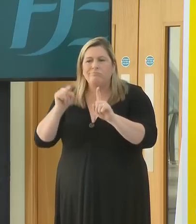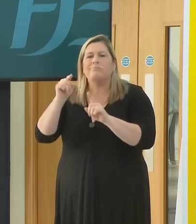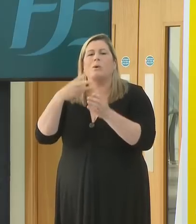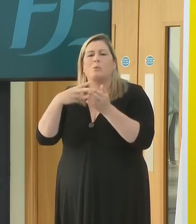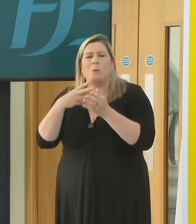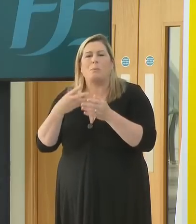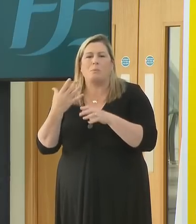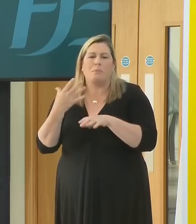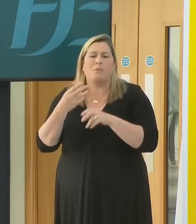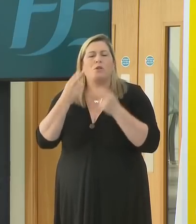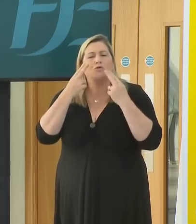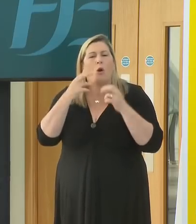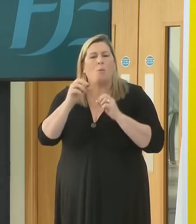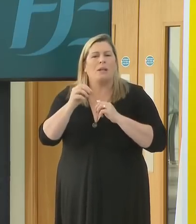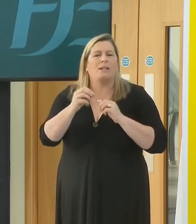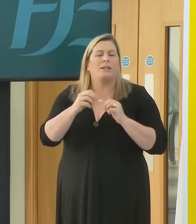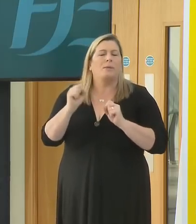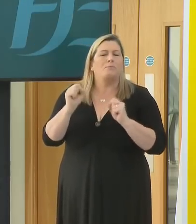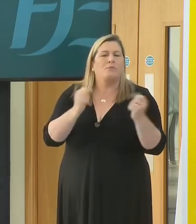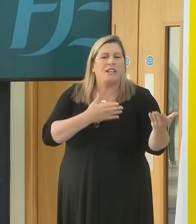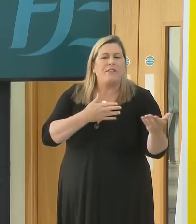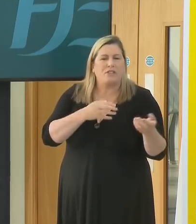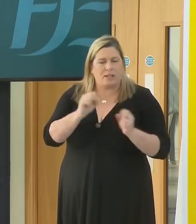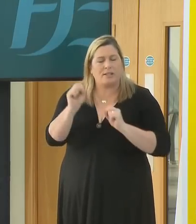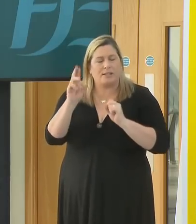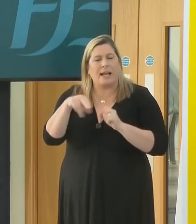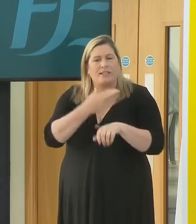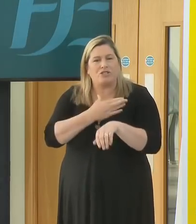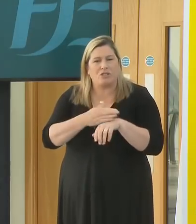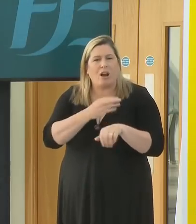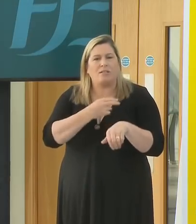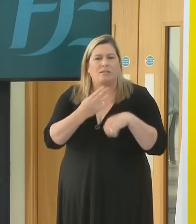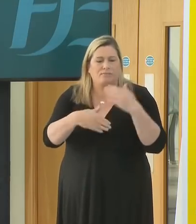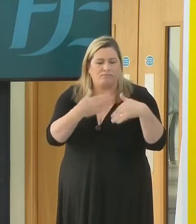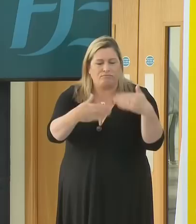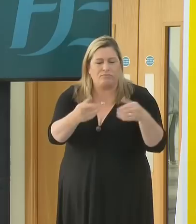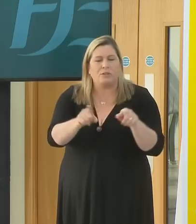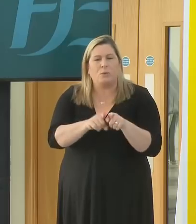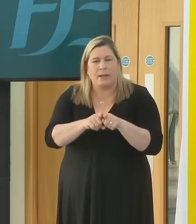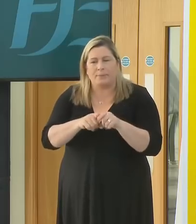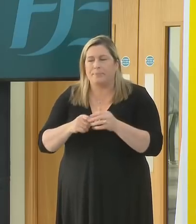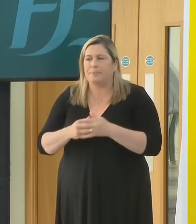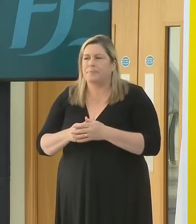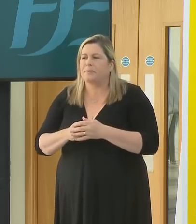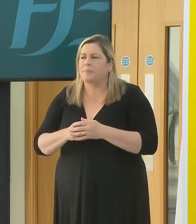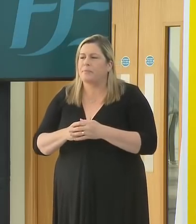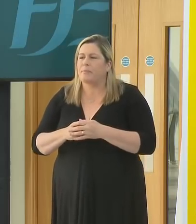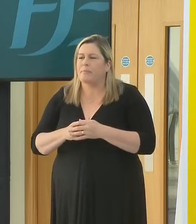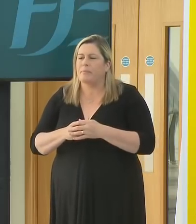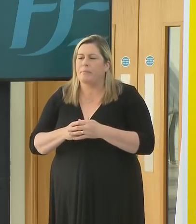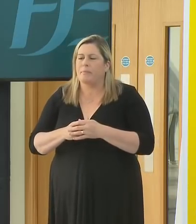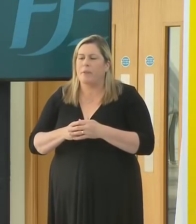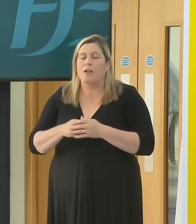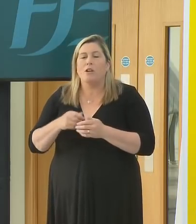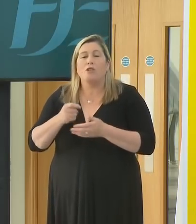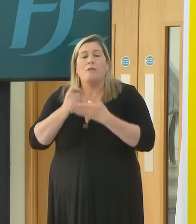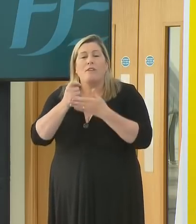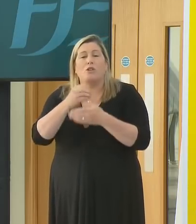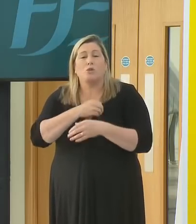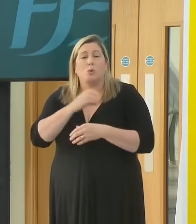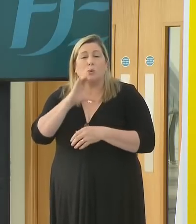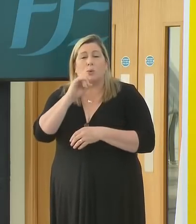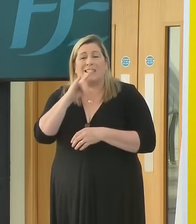provision. In terms then of self-isolation, we continue to receive referrals for City West,